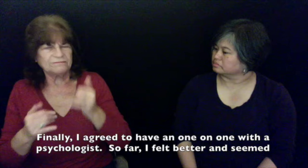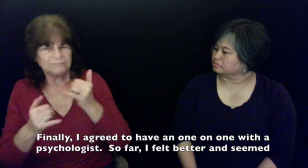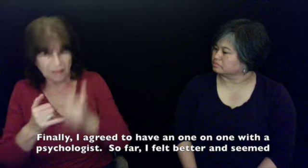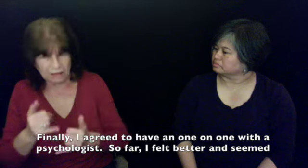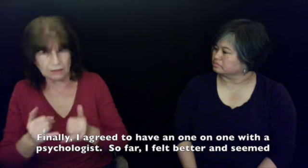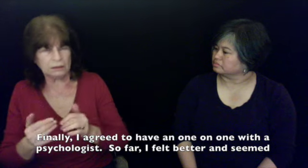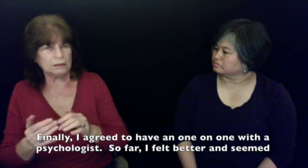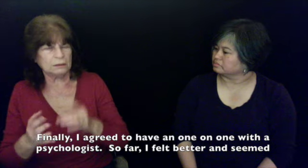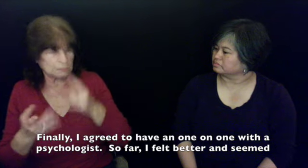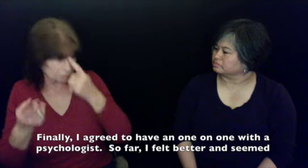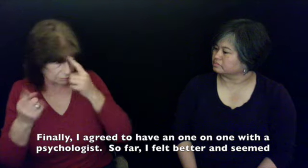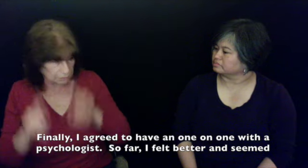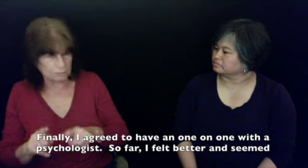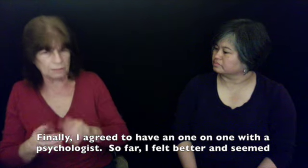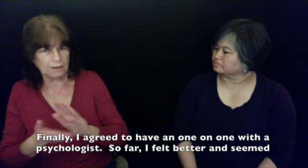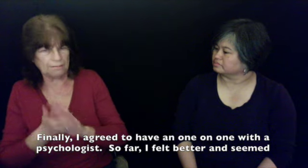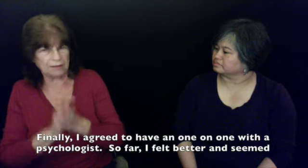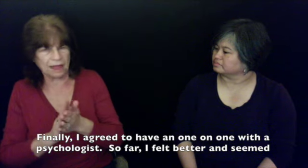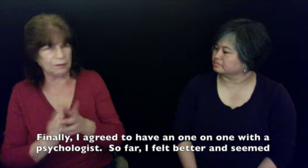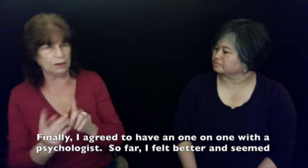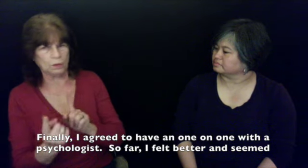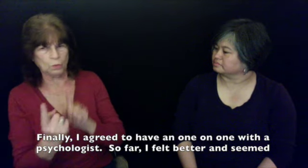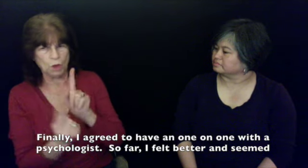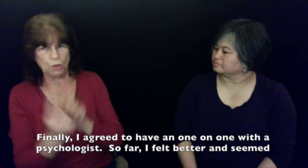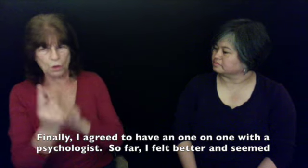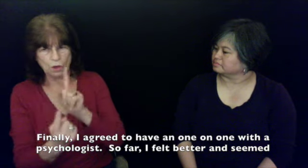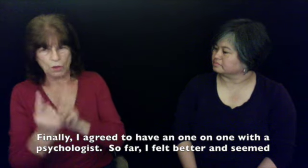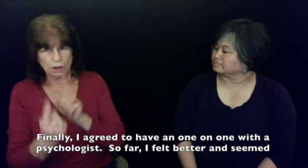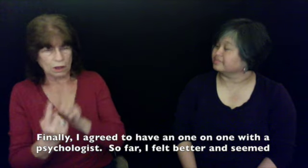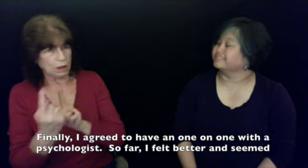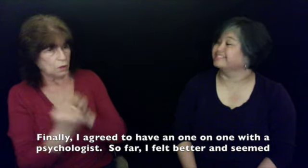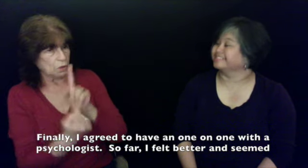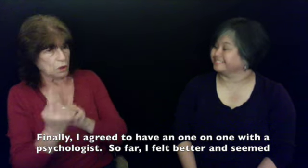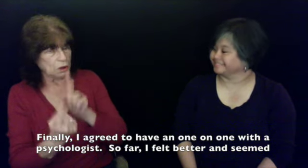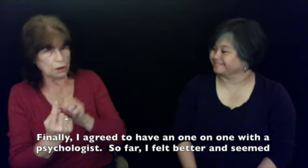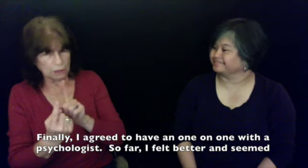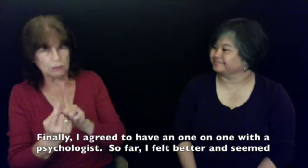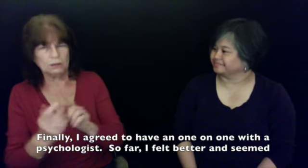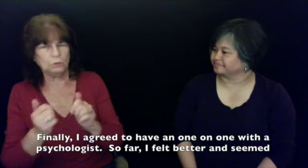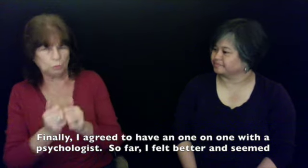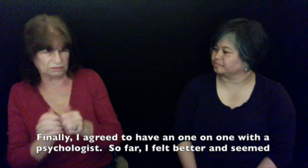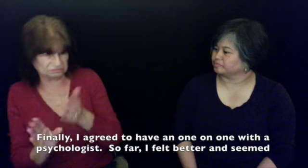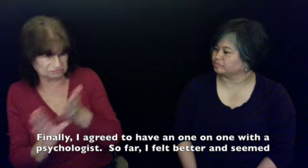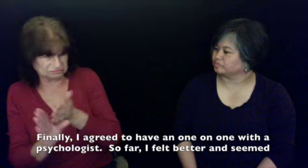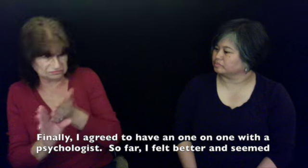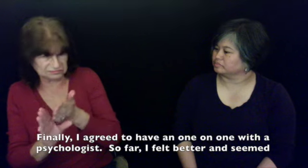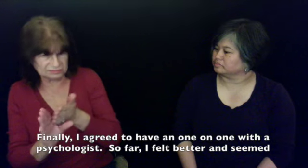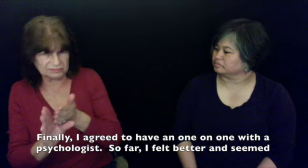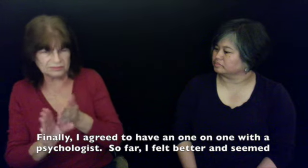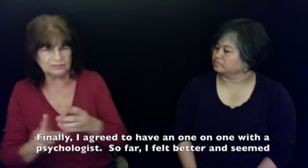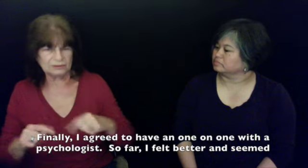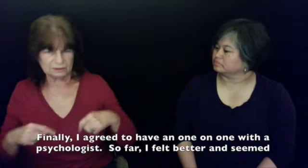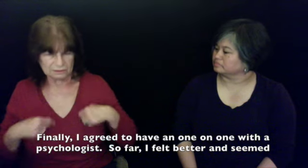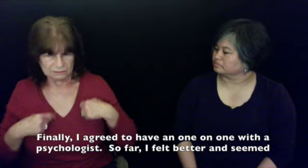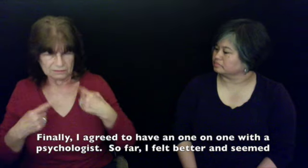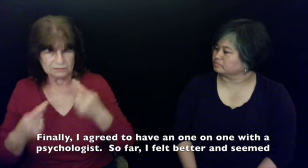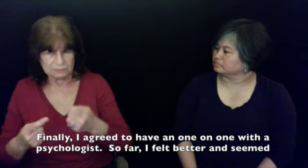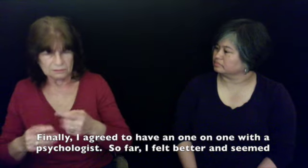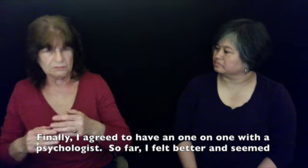Finally, I agreed to have a one-on-one with a psychologist. So far, I felt better.